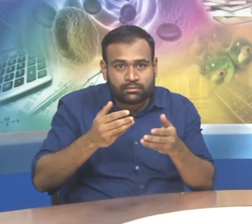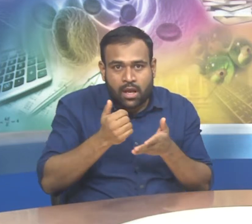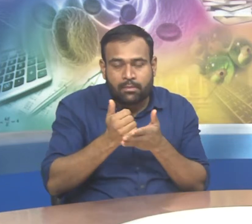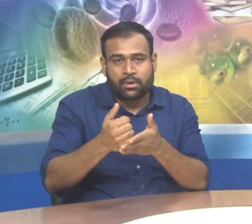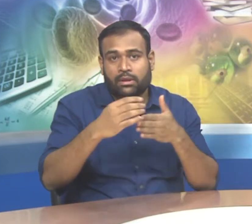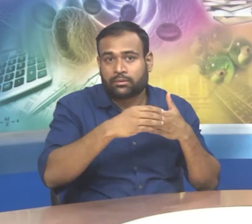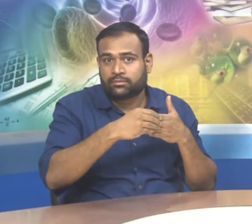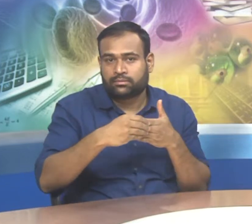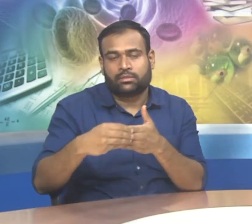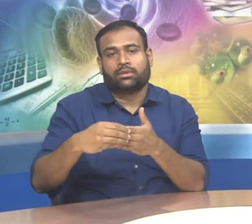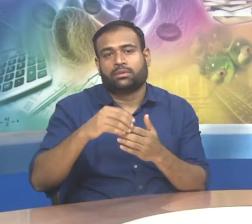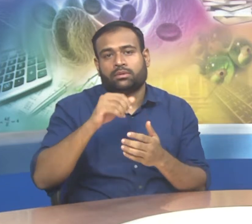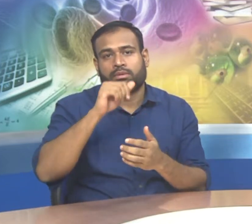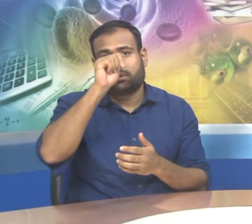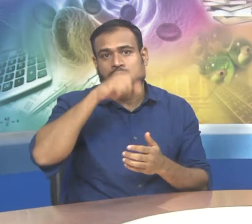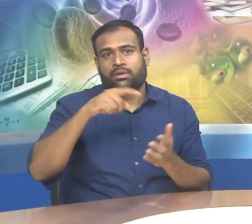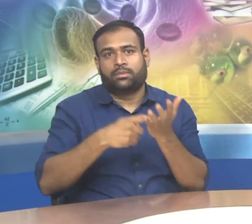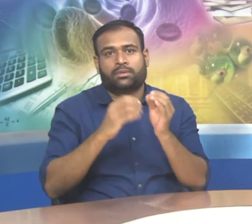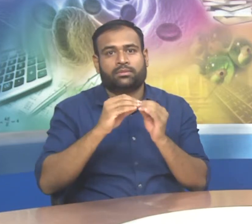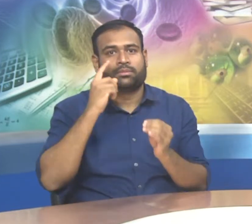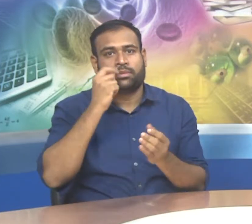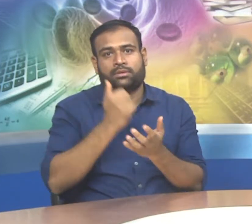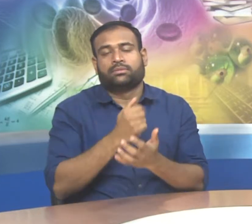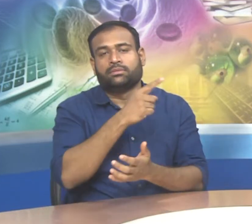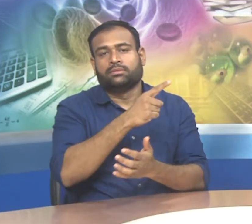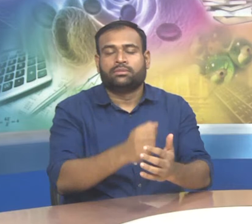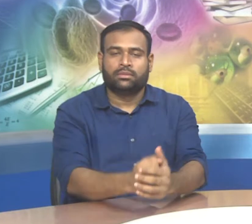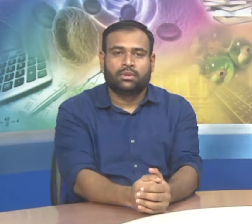solve their queries.